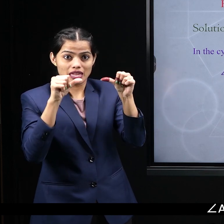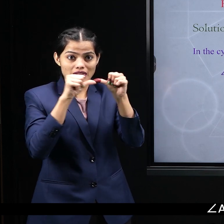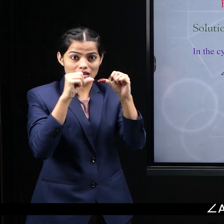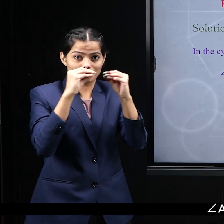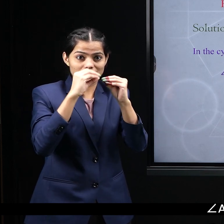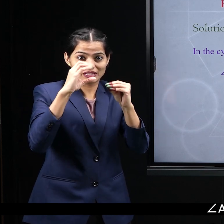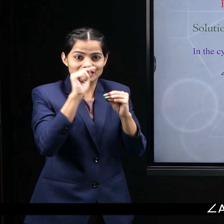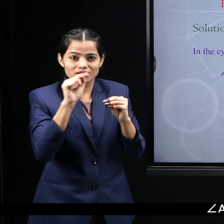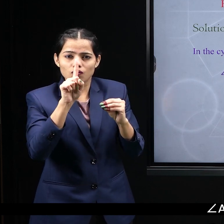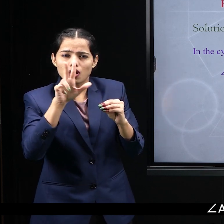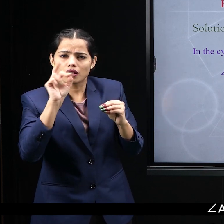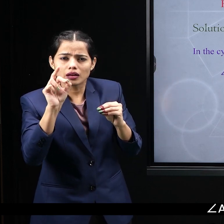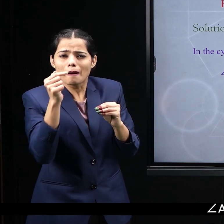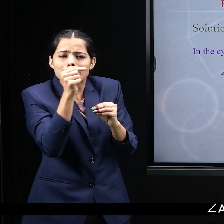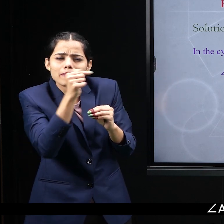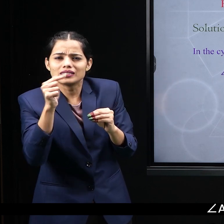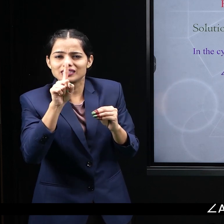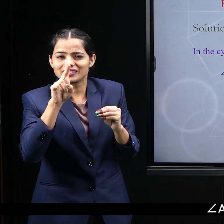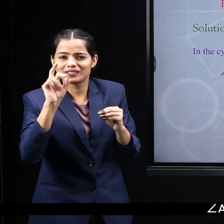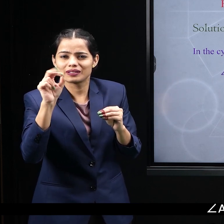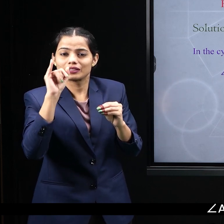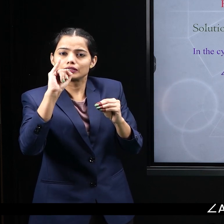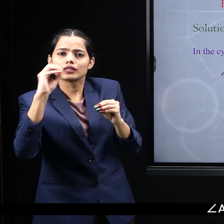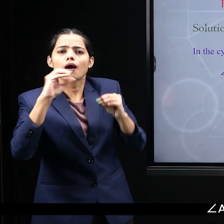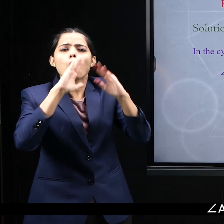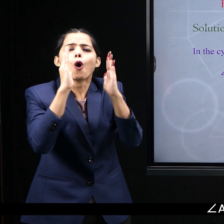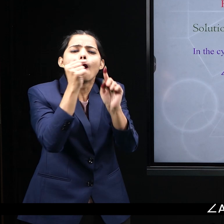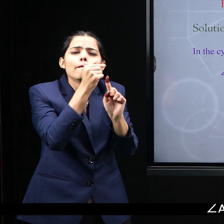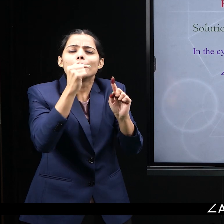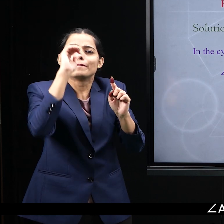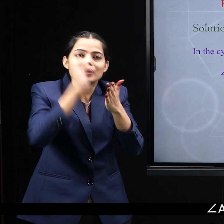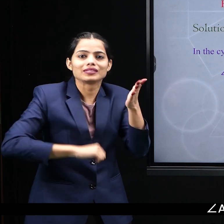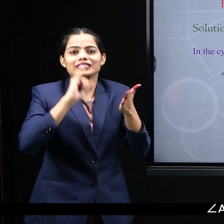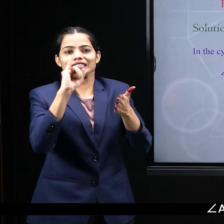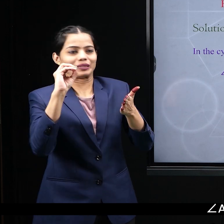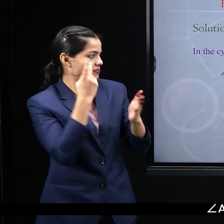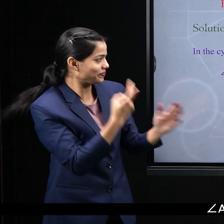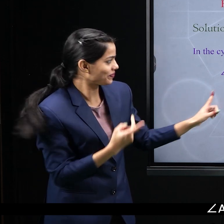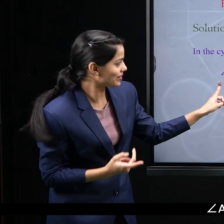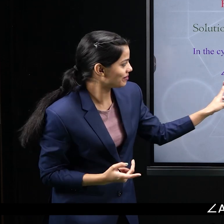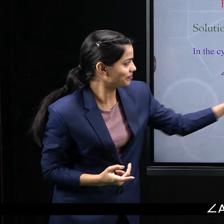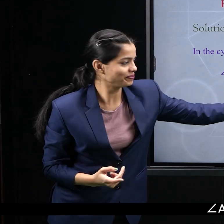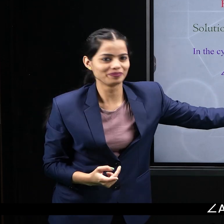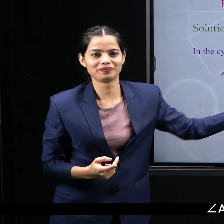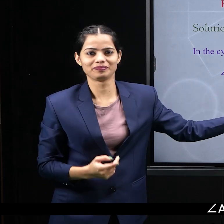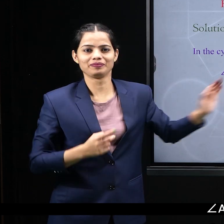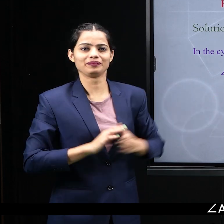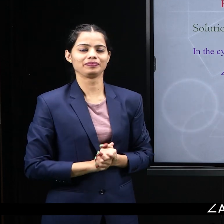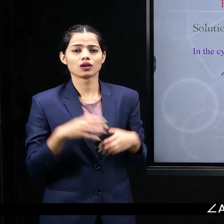angle ABC is equal to 180 degrees minus 120 degrees is equal to 60 degrees.